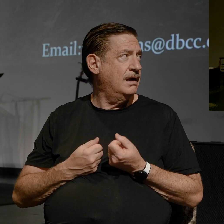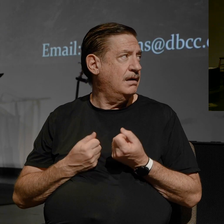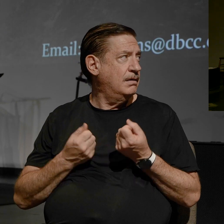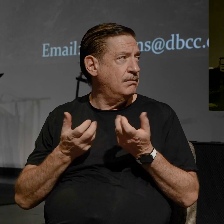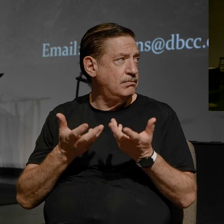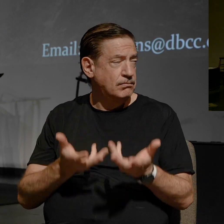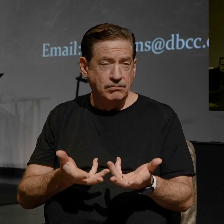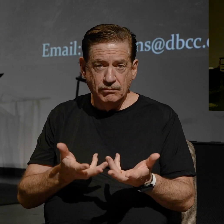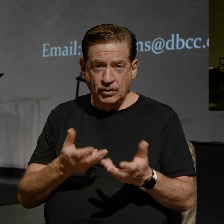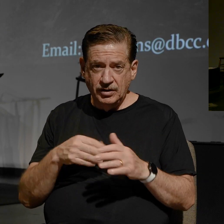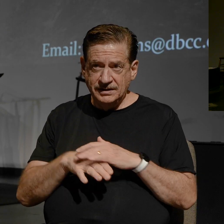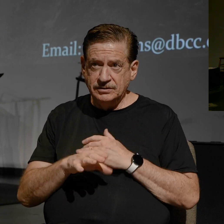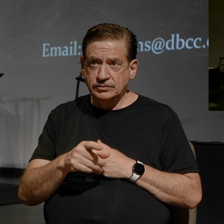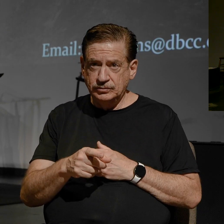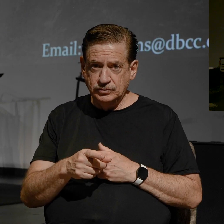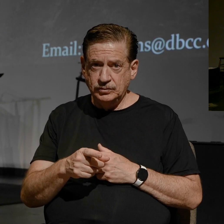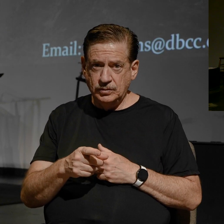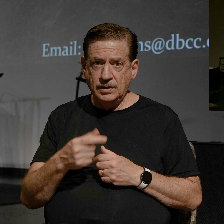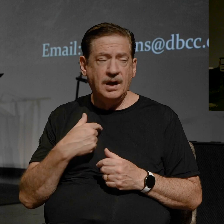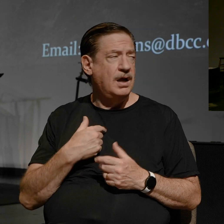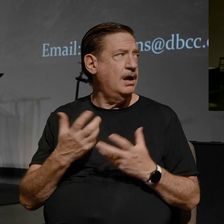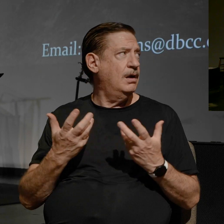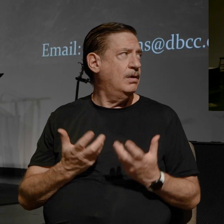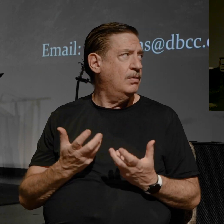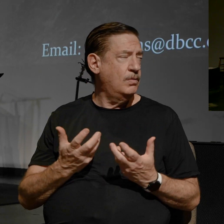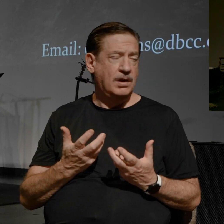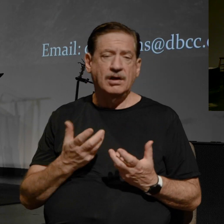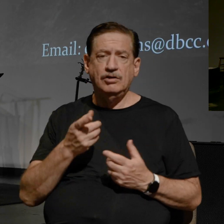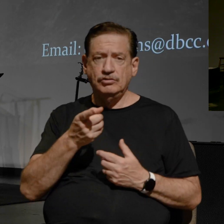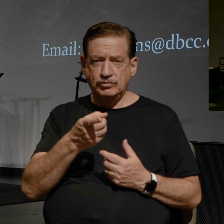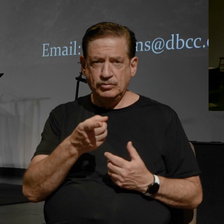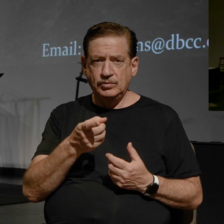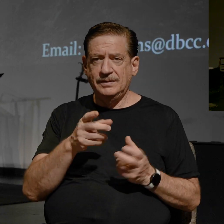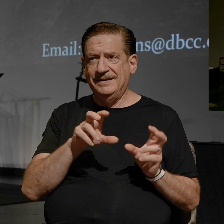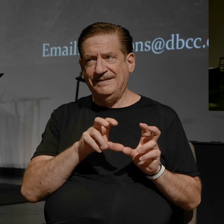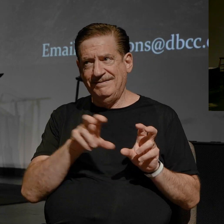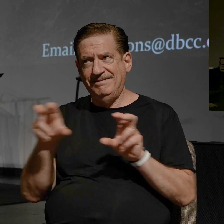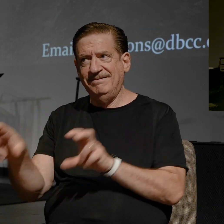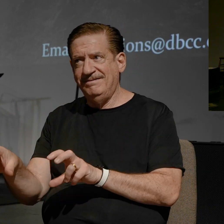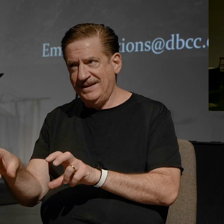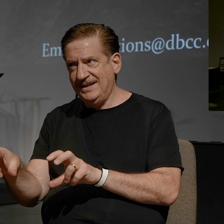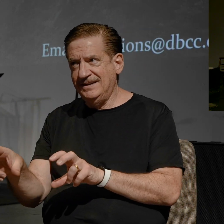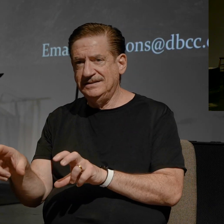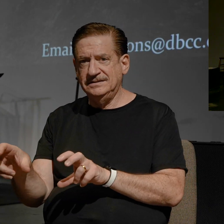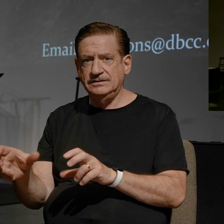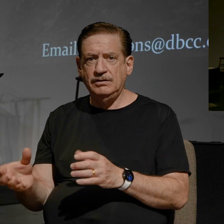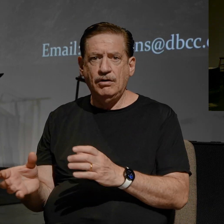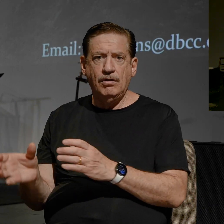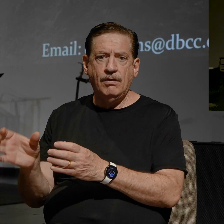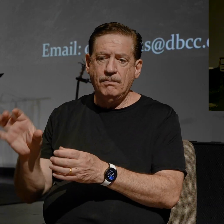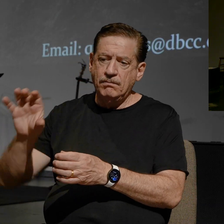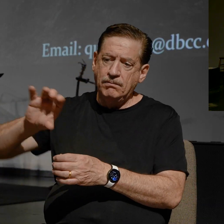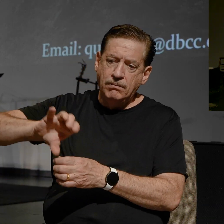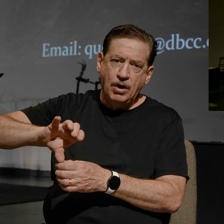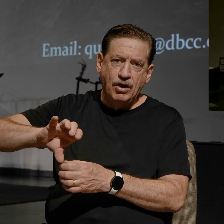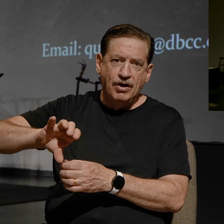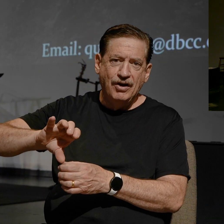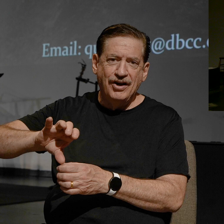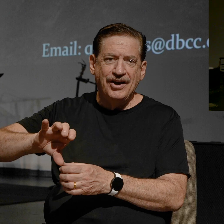you, I want you to invest in, I want you to pour in, I want you